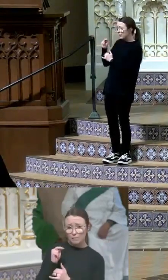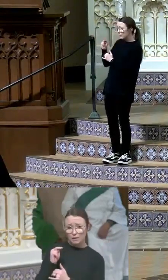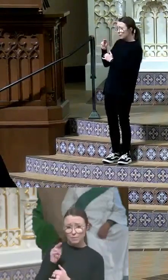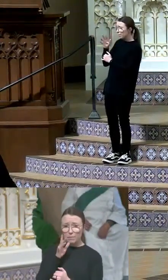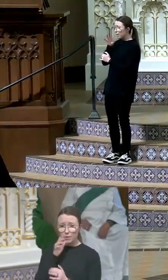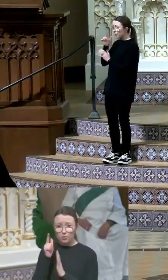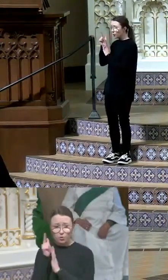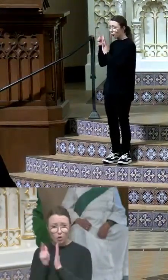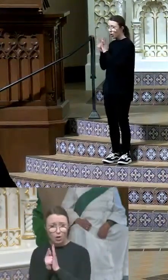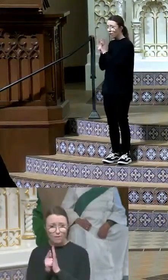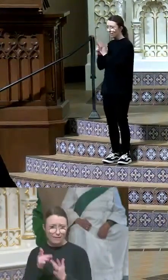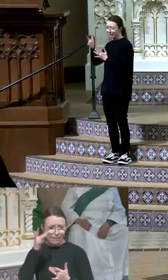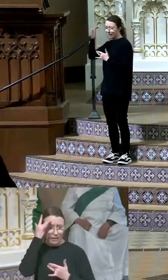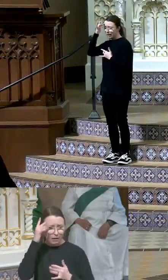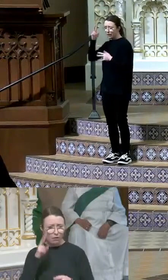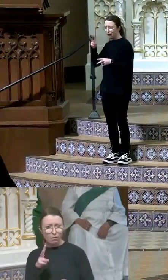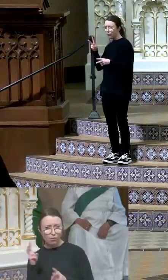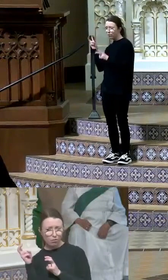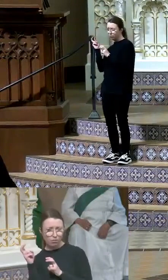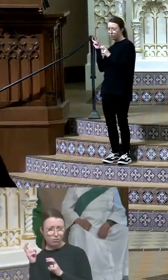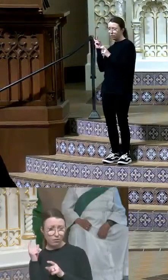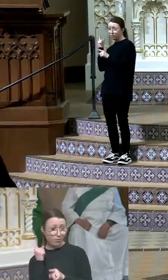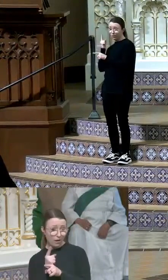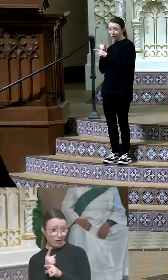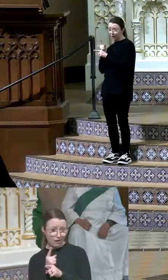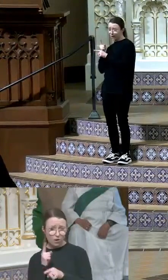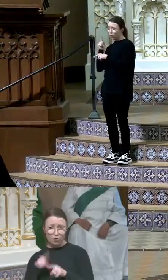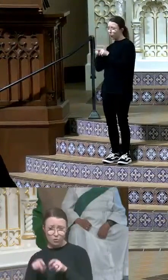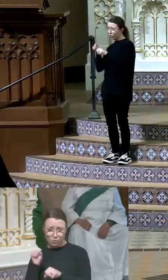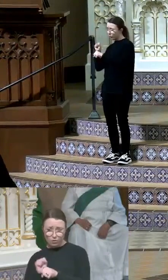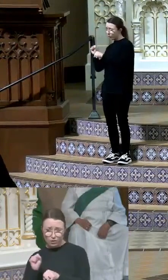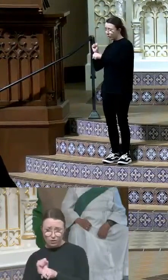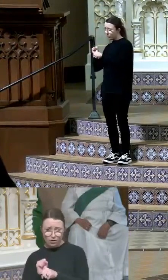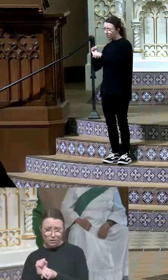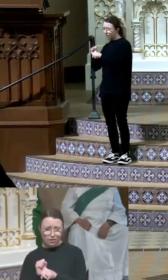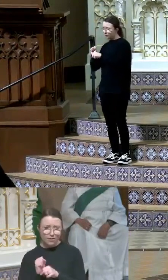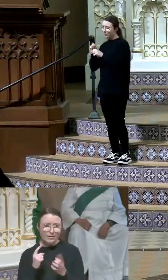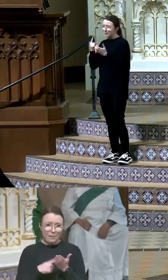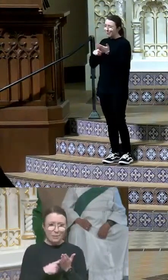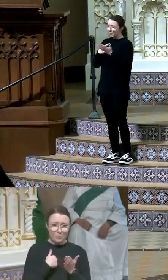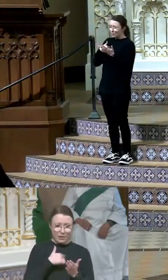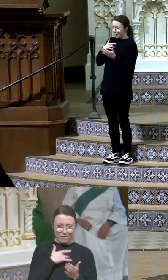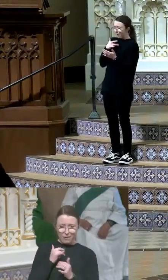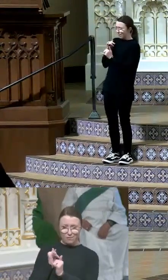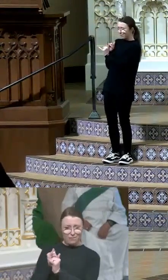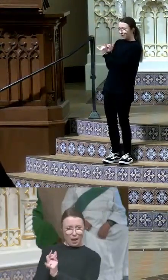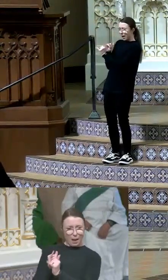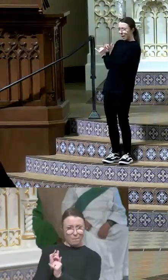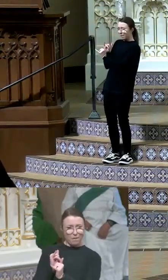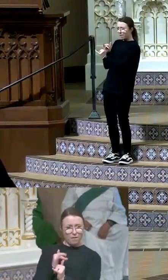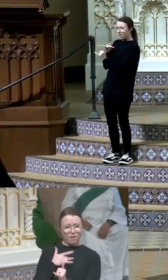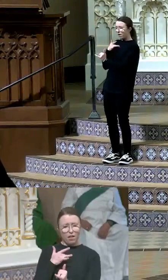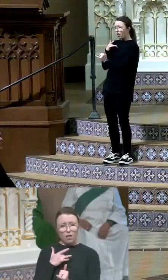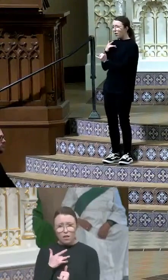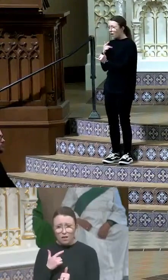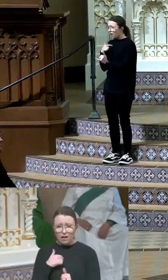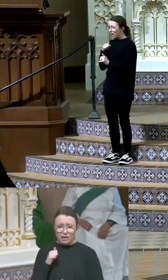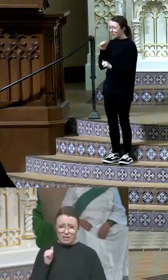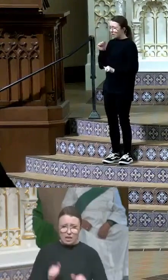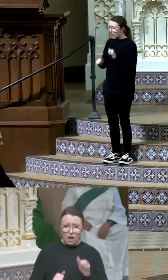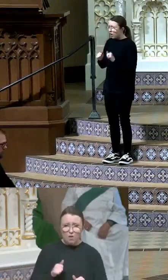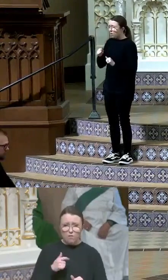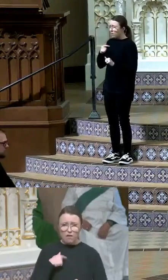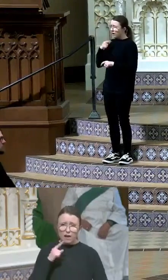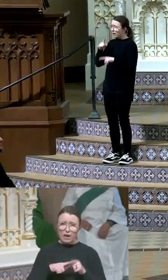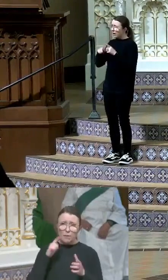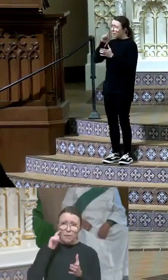being overwhelmed, burdened, doubtful, and deafened to the voice